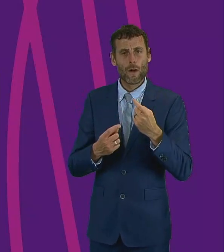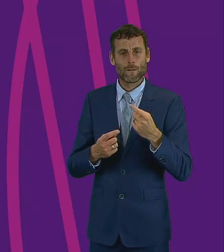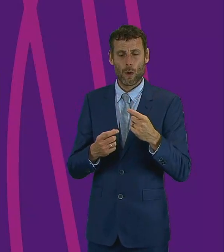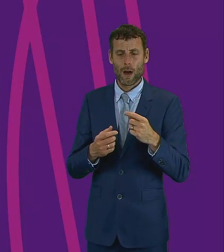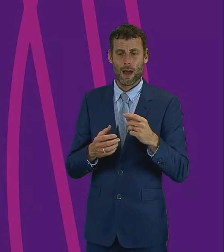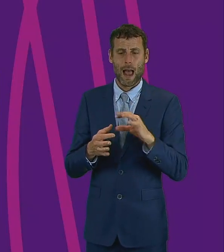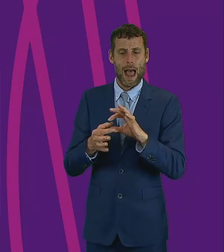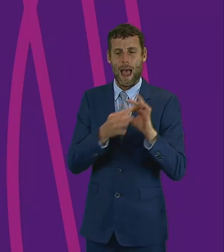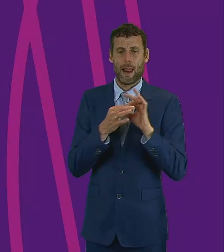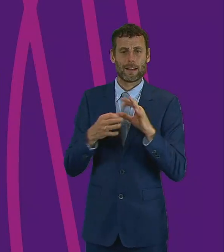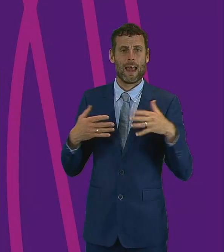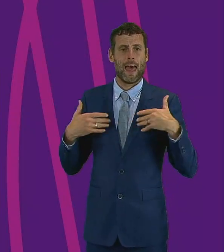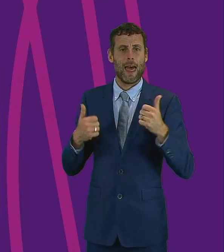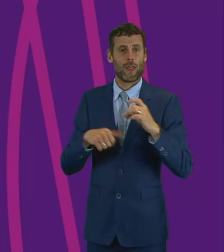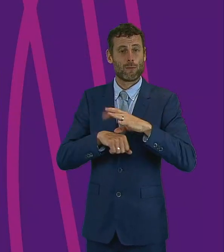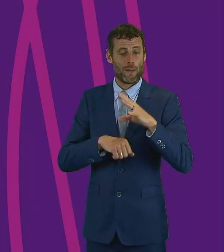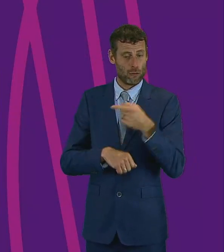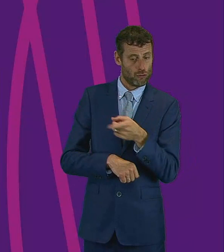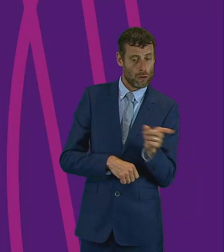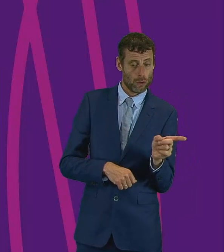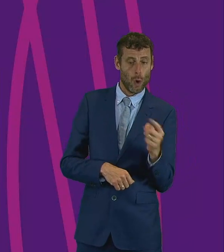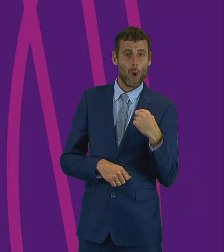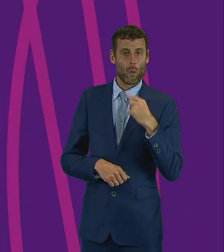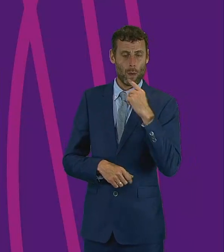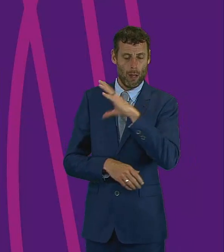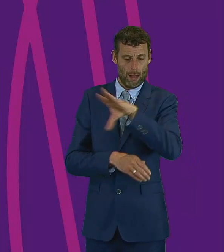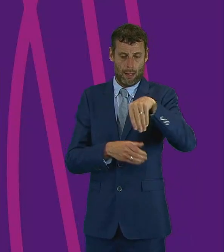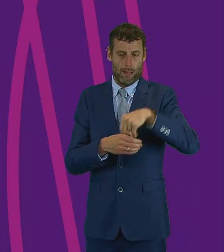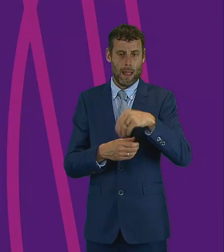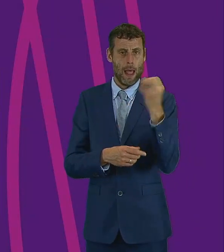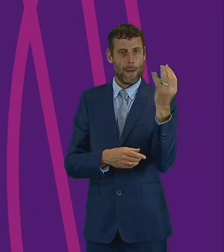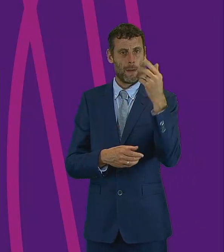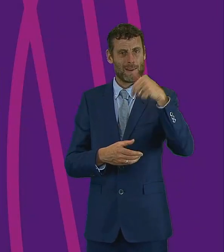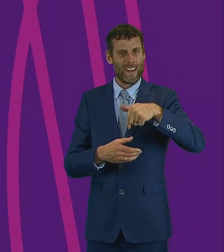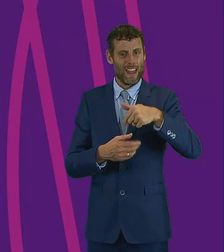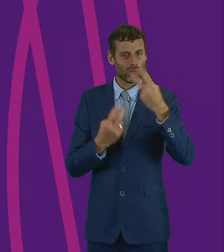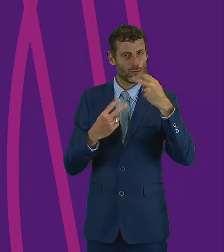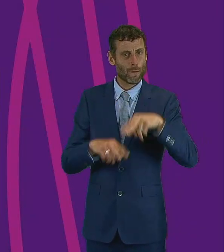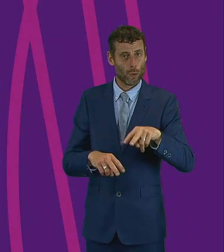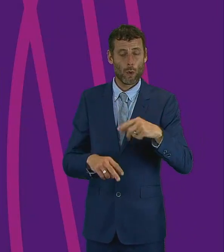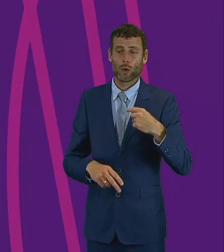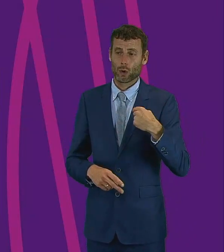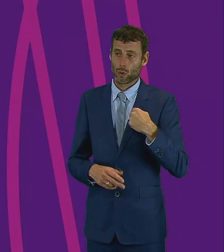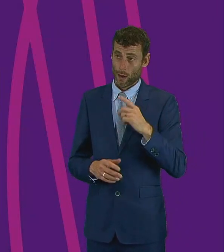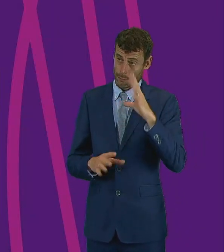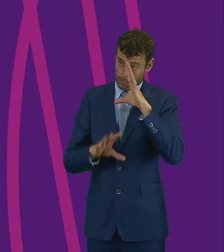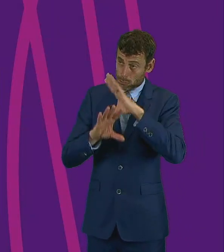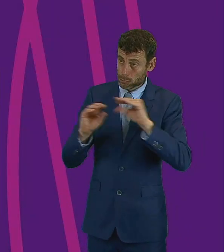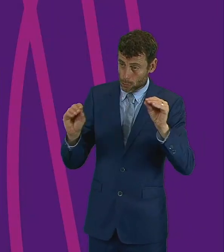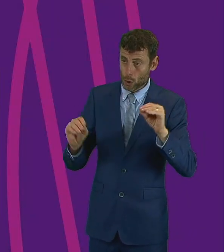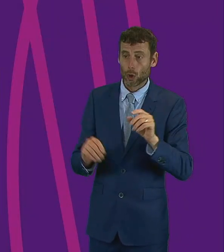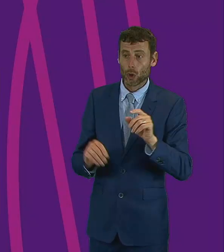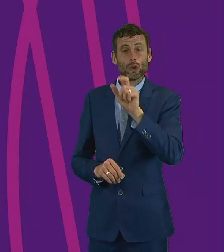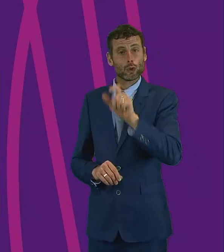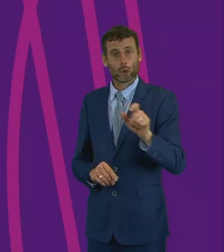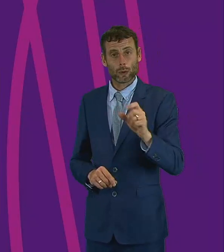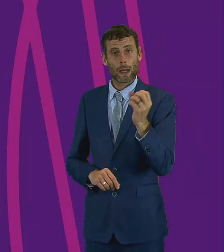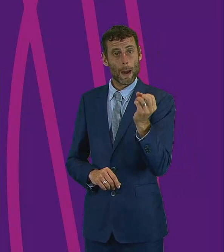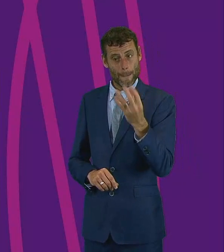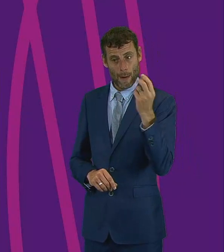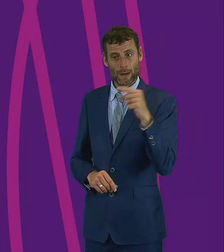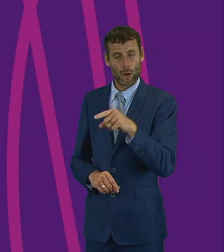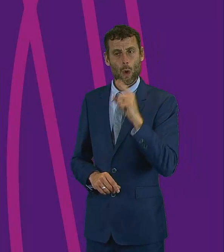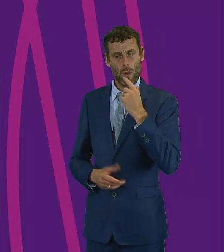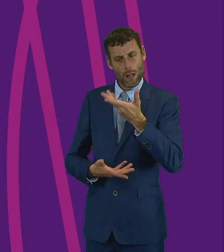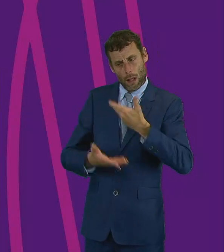professionals generally, and we will include this issue in that review. And I'm sure members across the chamber, as well as student paramedics, will make a strong case